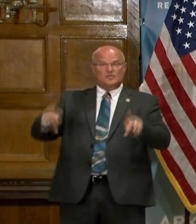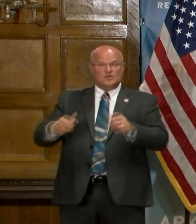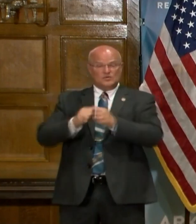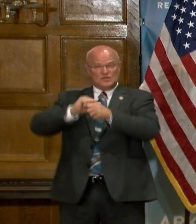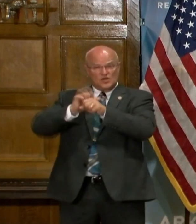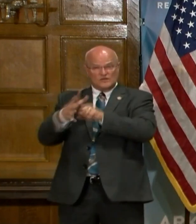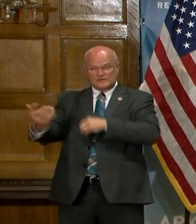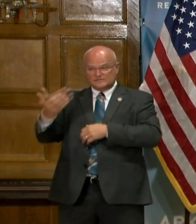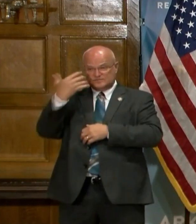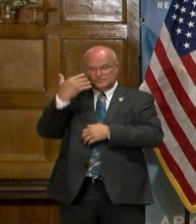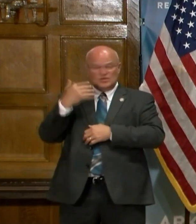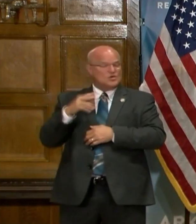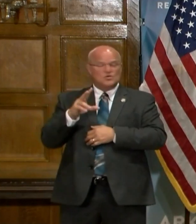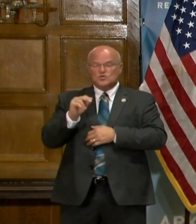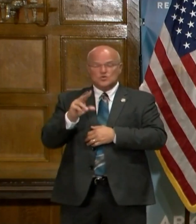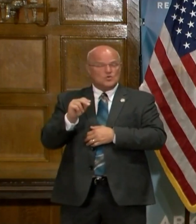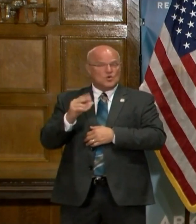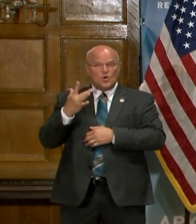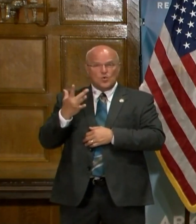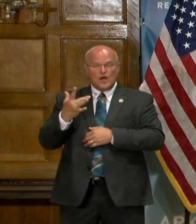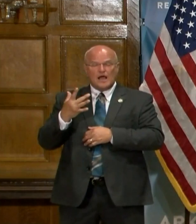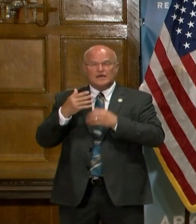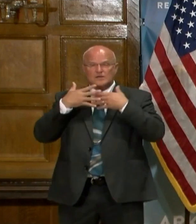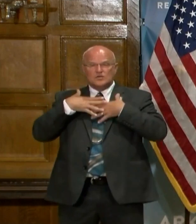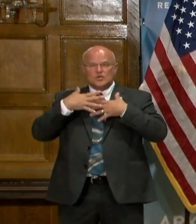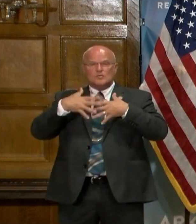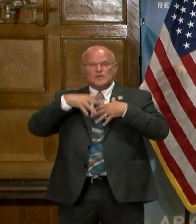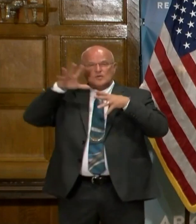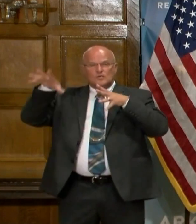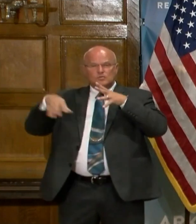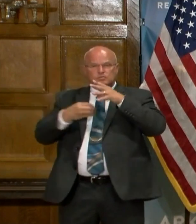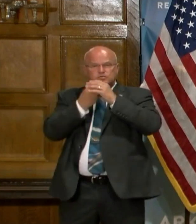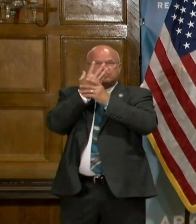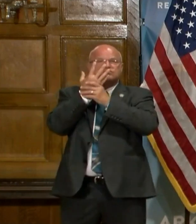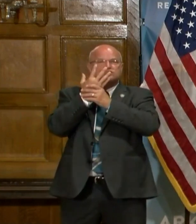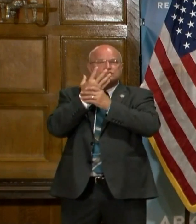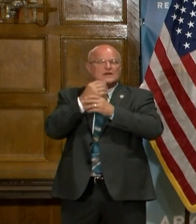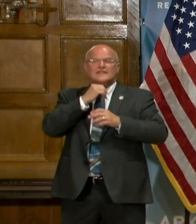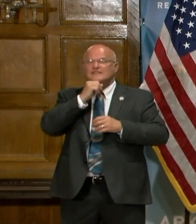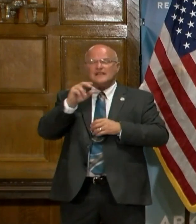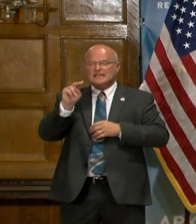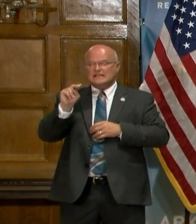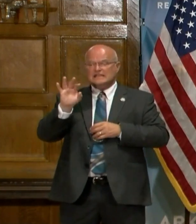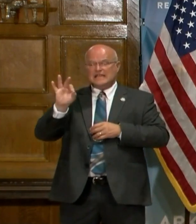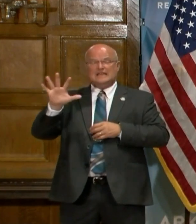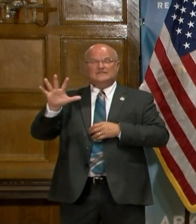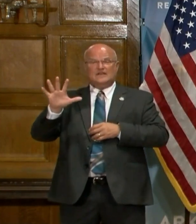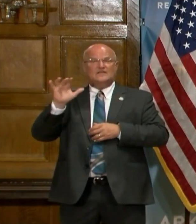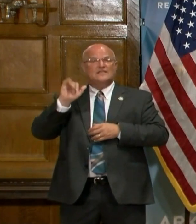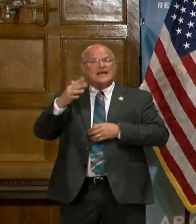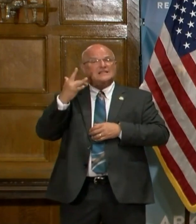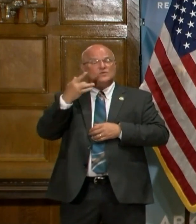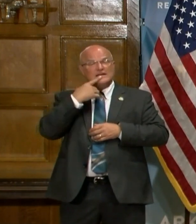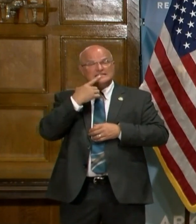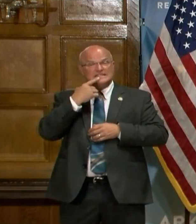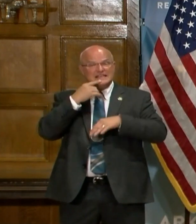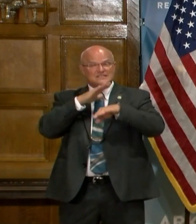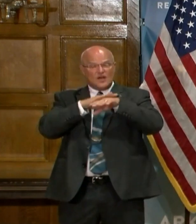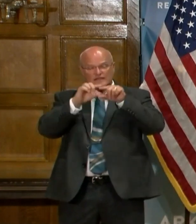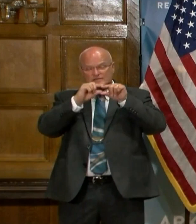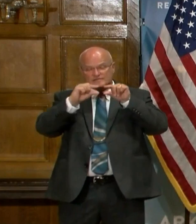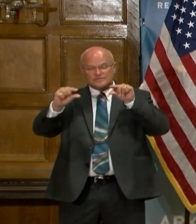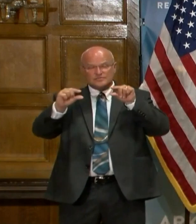with COVID-19? No, because the air comes in around. They're not an N95 mask, and so that's why it says on